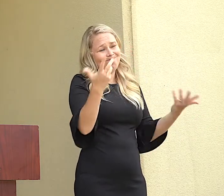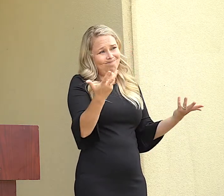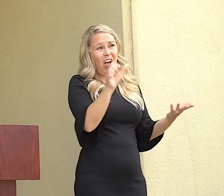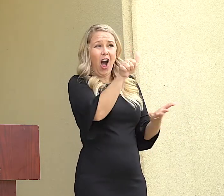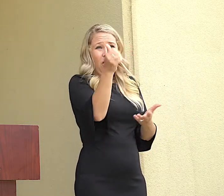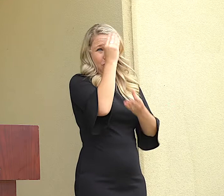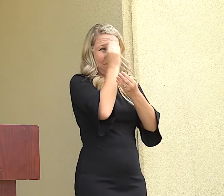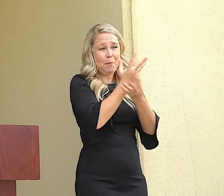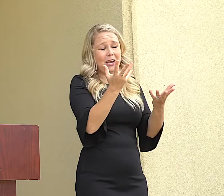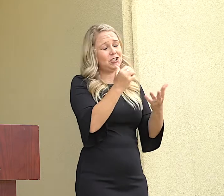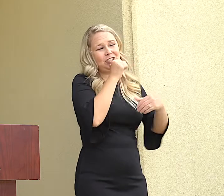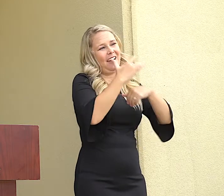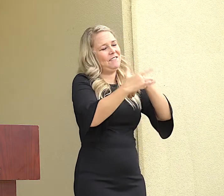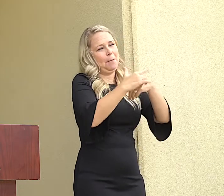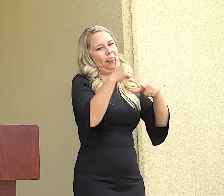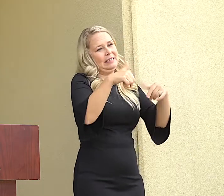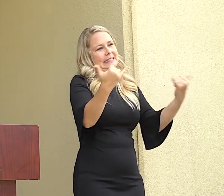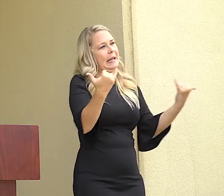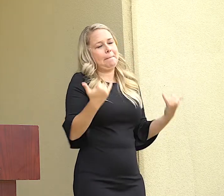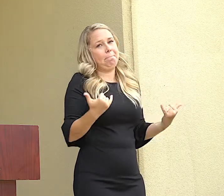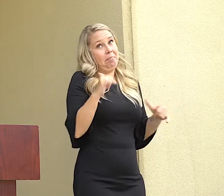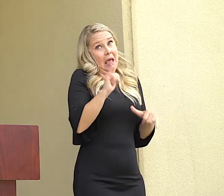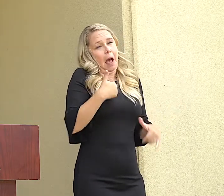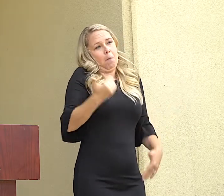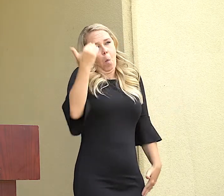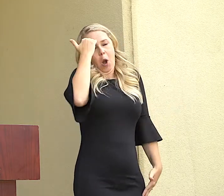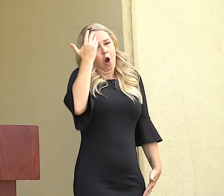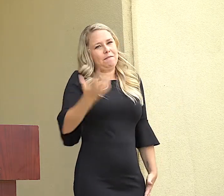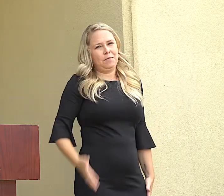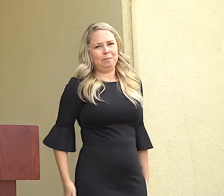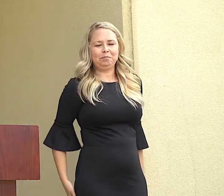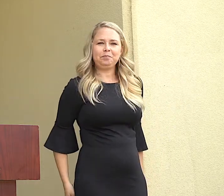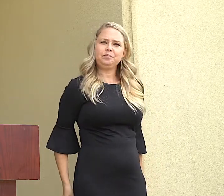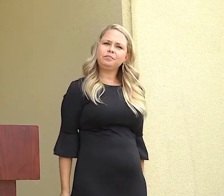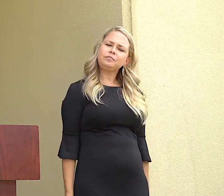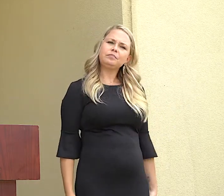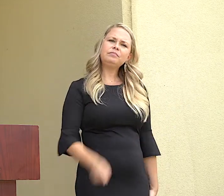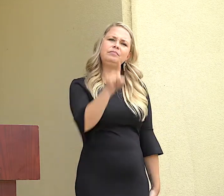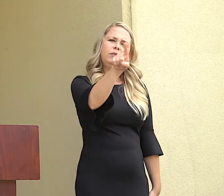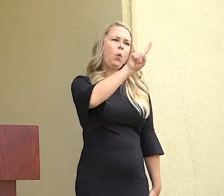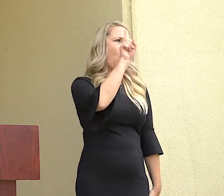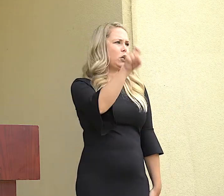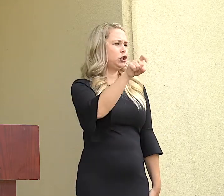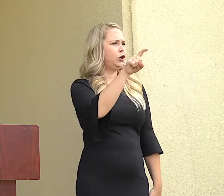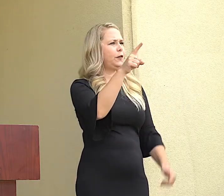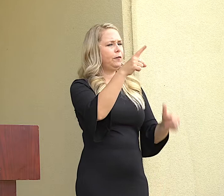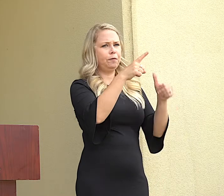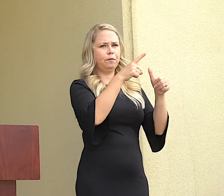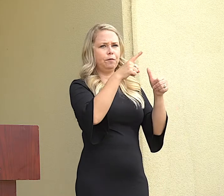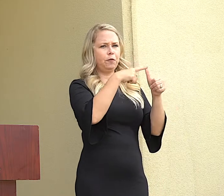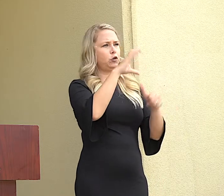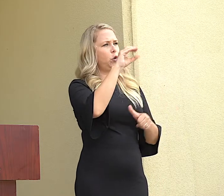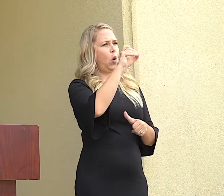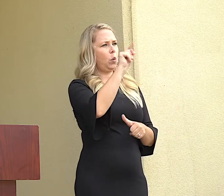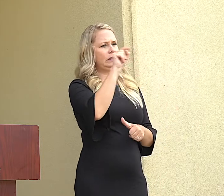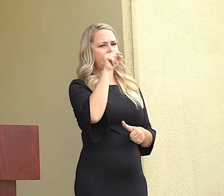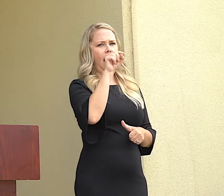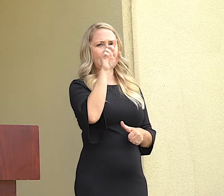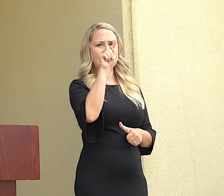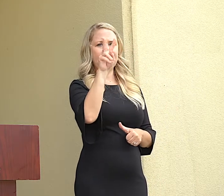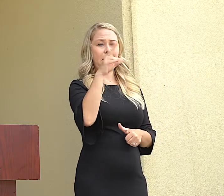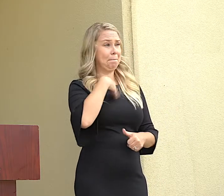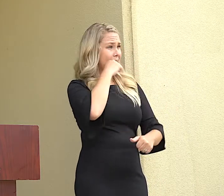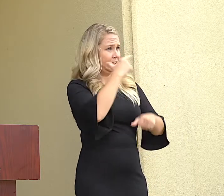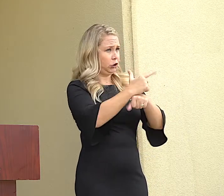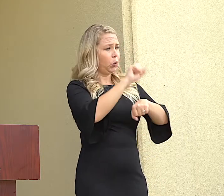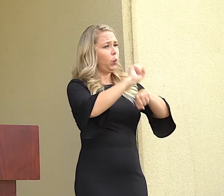information probably is not available at this time, or that I'm aware of. So here's a good question, FirstCoast.tv. So my sister